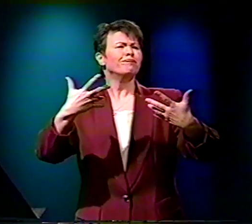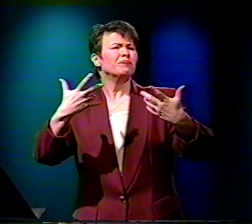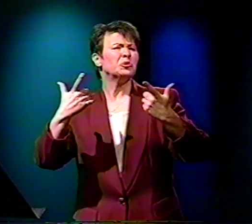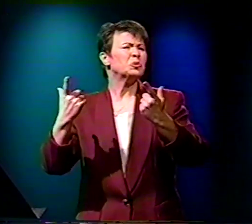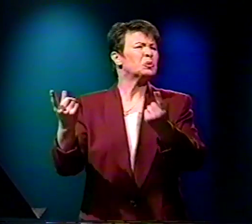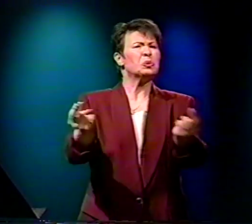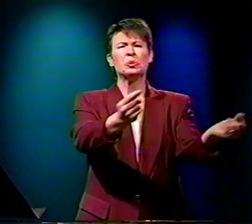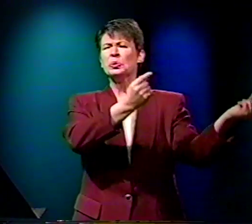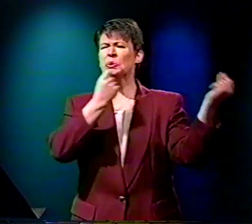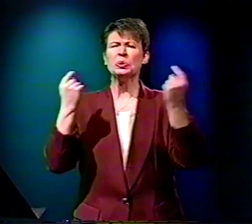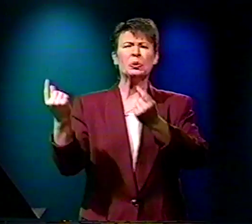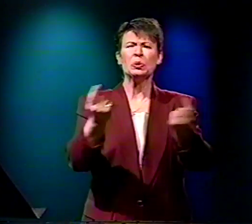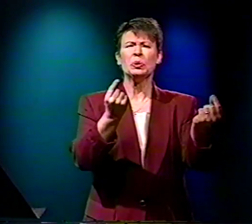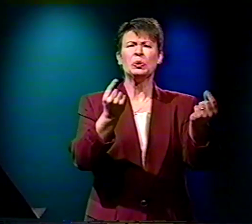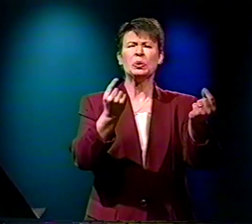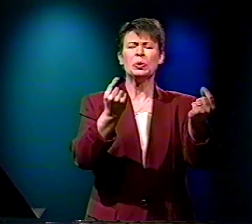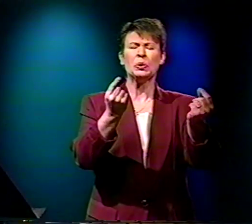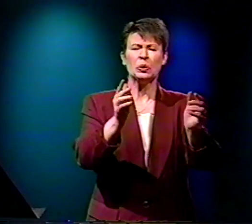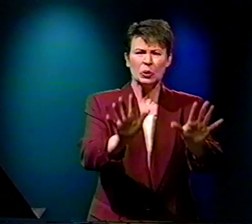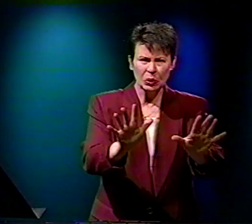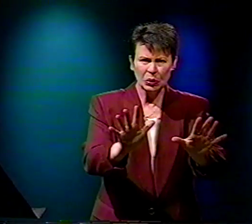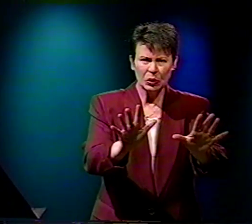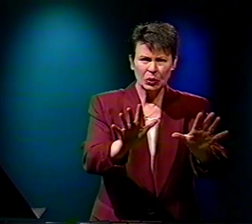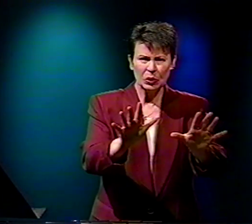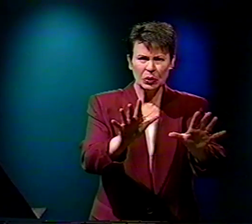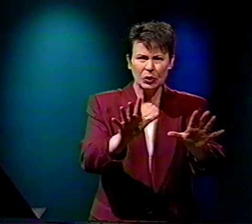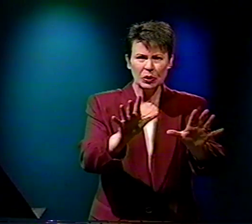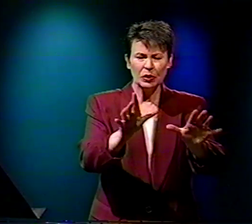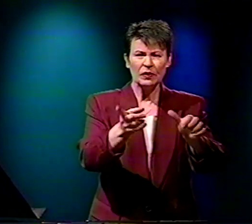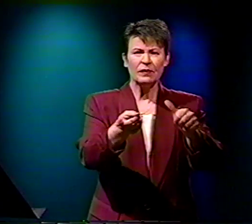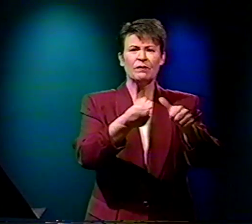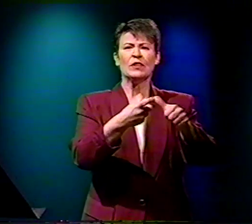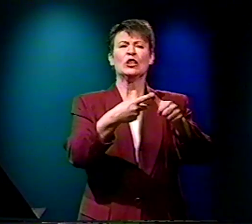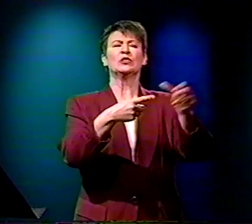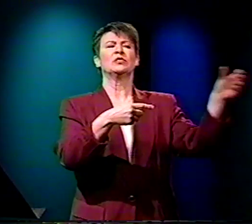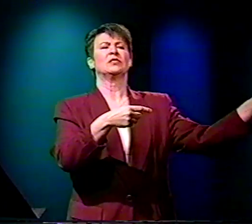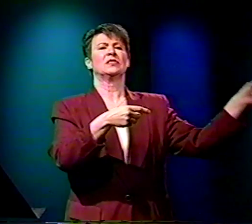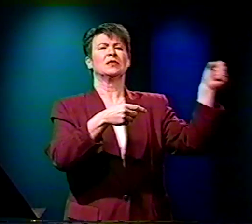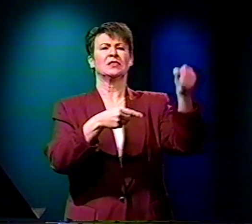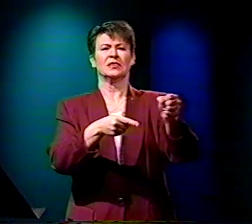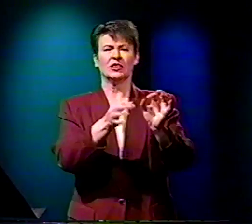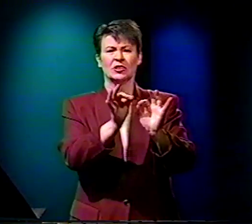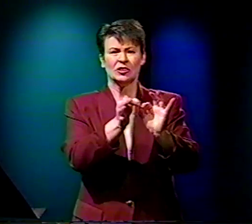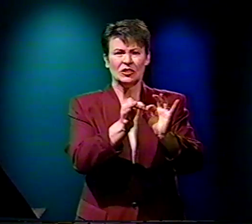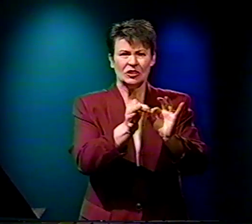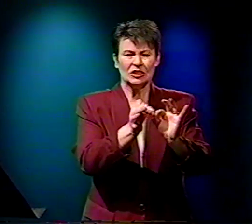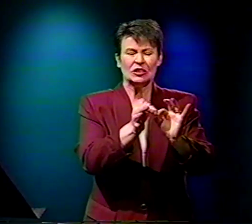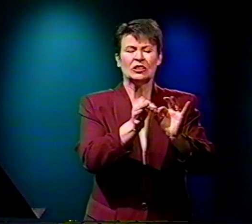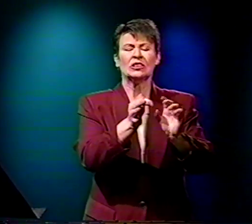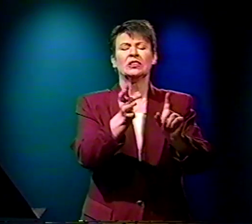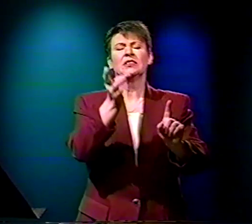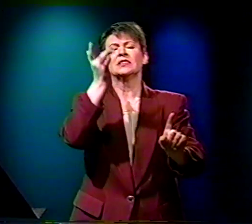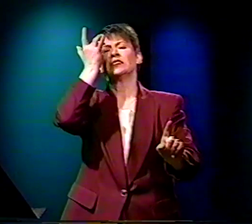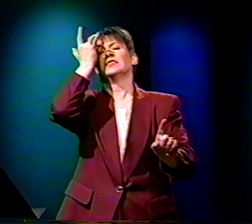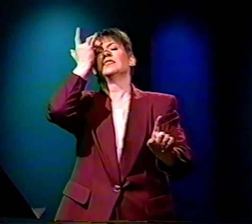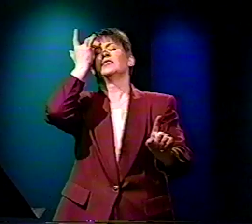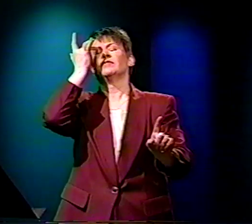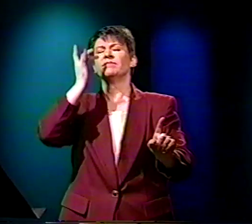total independence. They want to be able to do what they want to be able to do. But there's that recognition that first I need to make arrangements